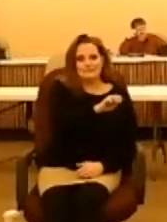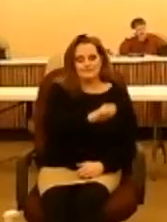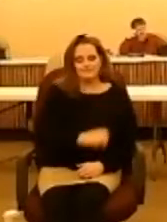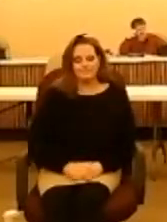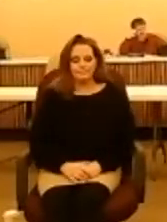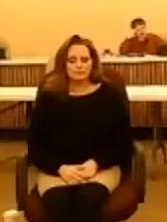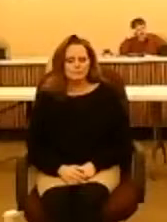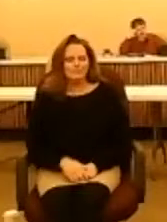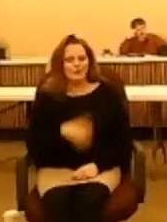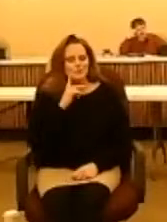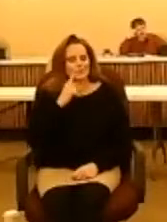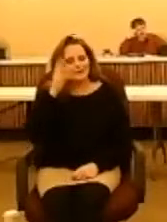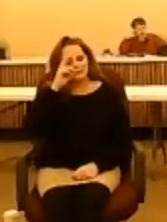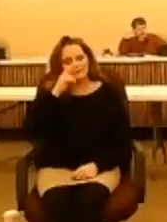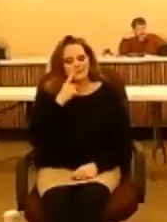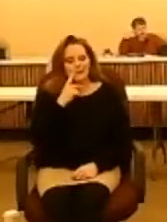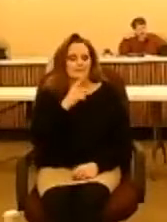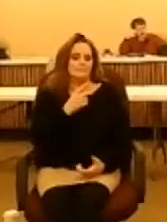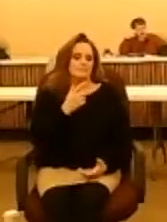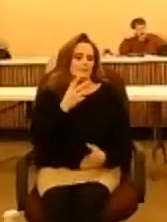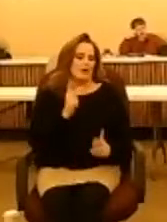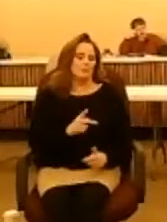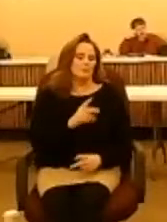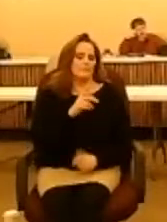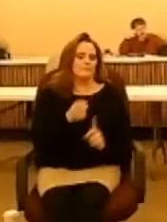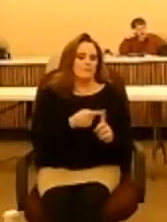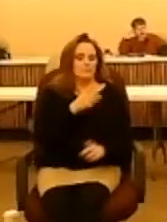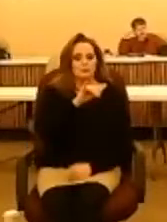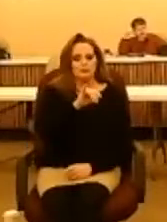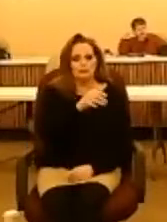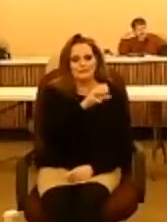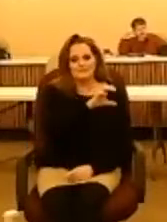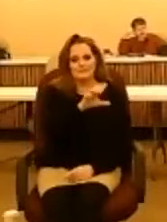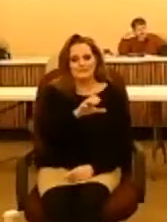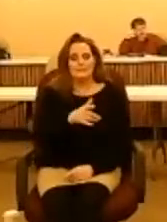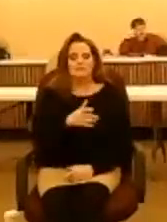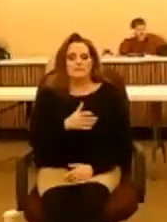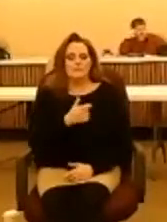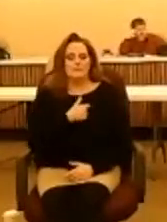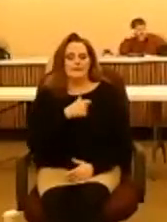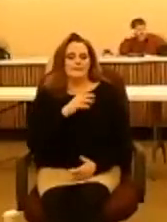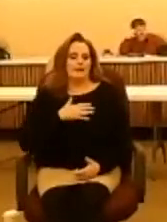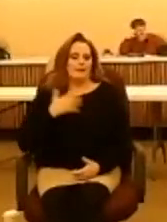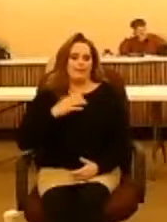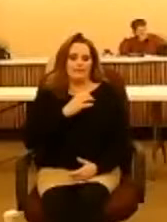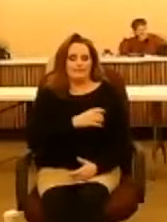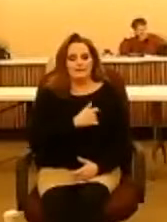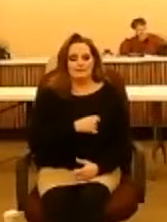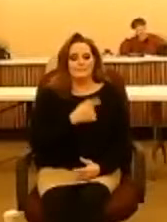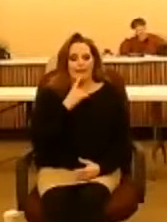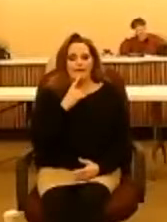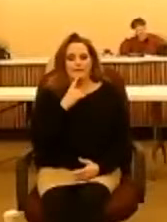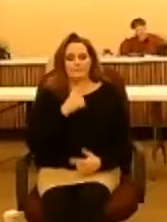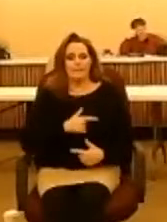from the JCC is on the committee, because they're, again, a local stakeholder right on the canal, so.